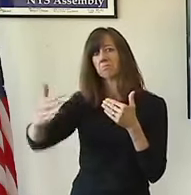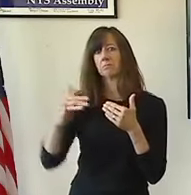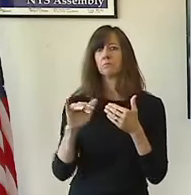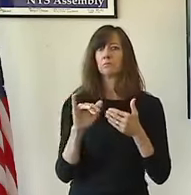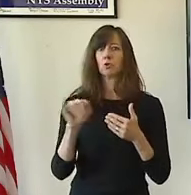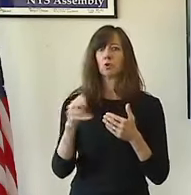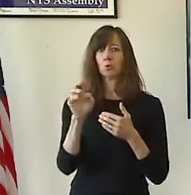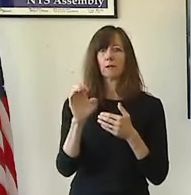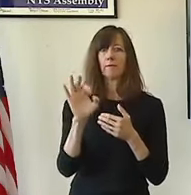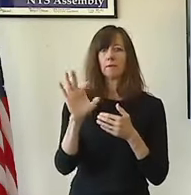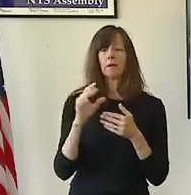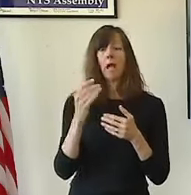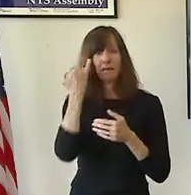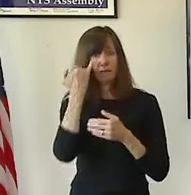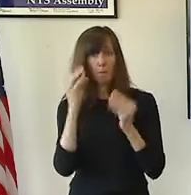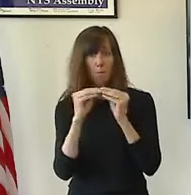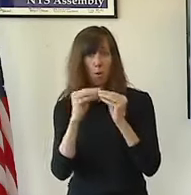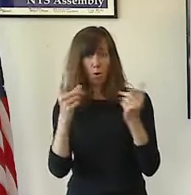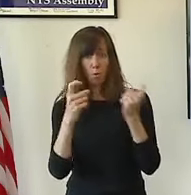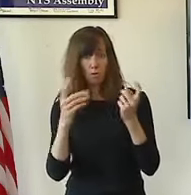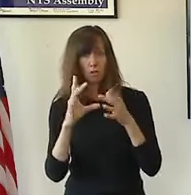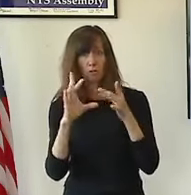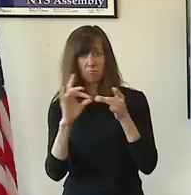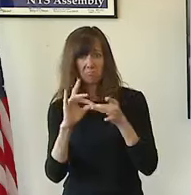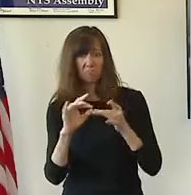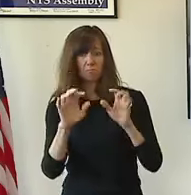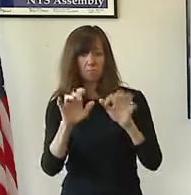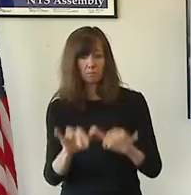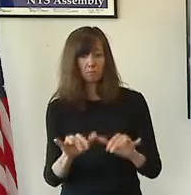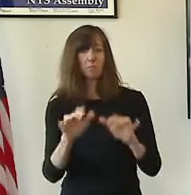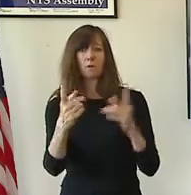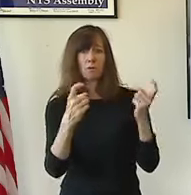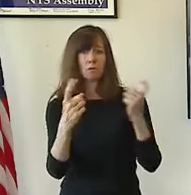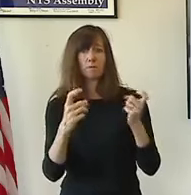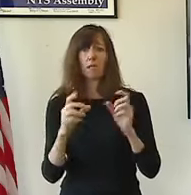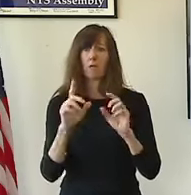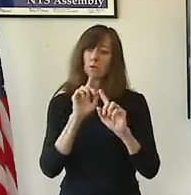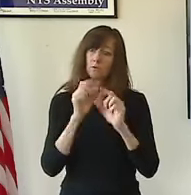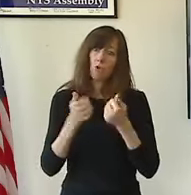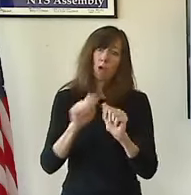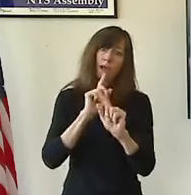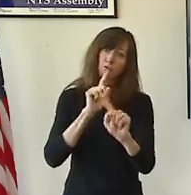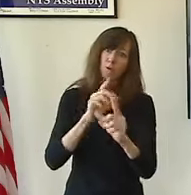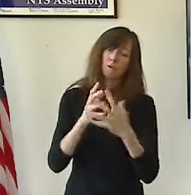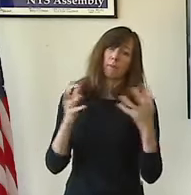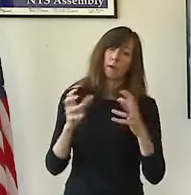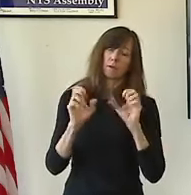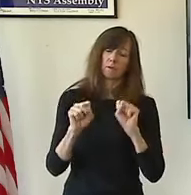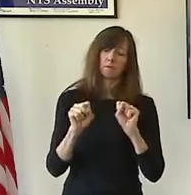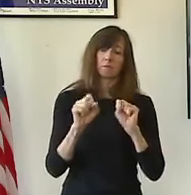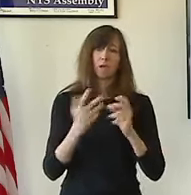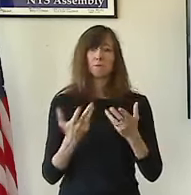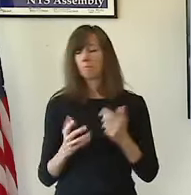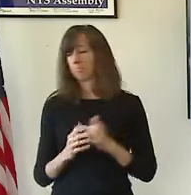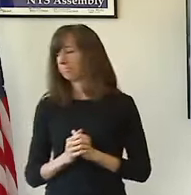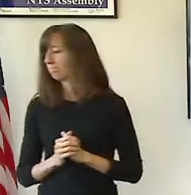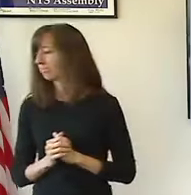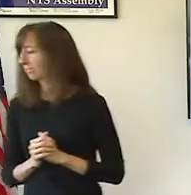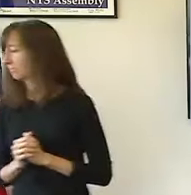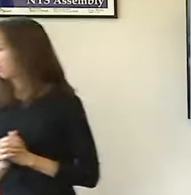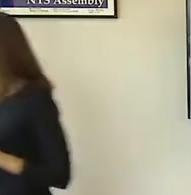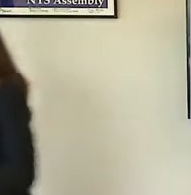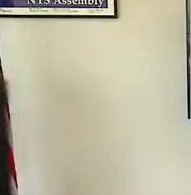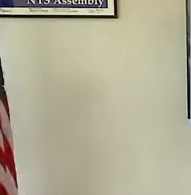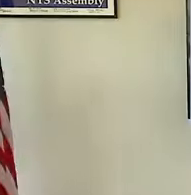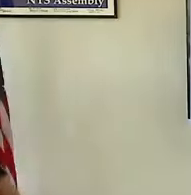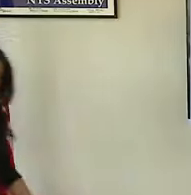comment under the live stream. We'll get to as many questions as we can. We are trying